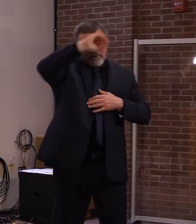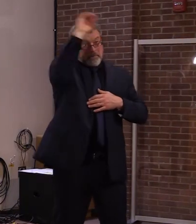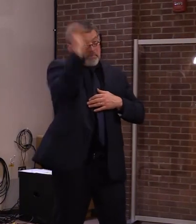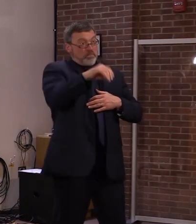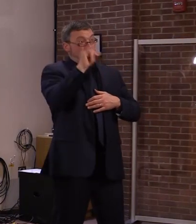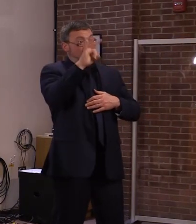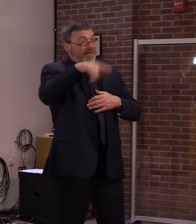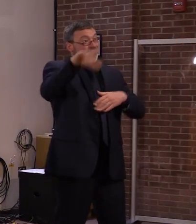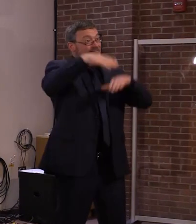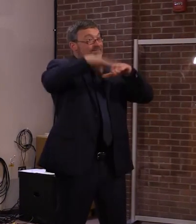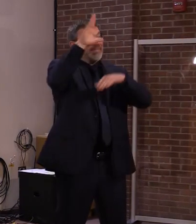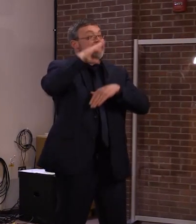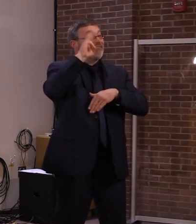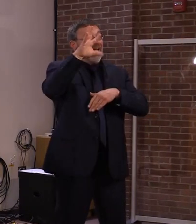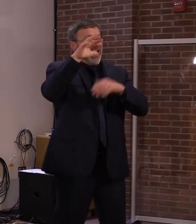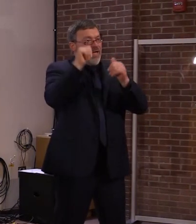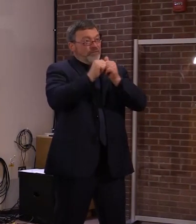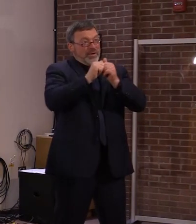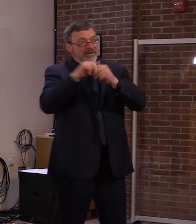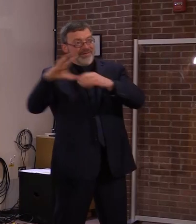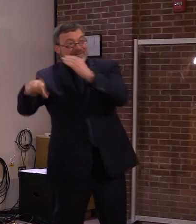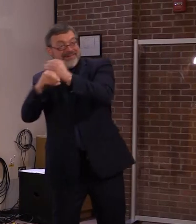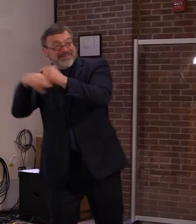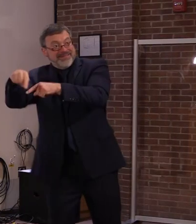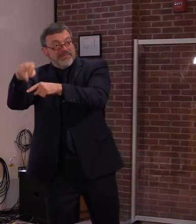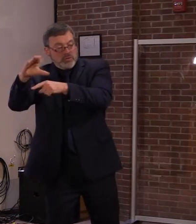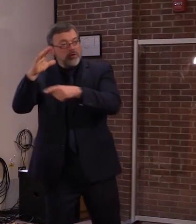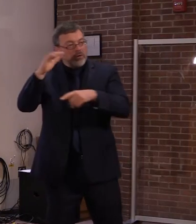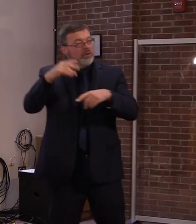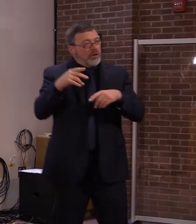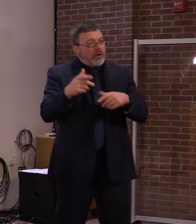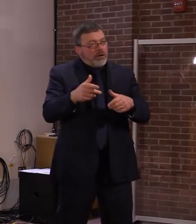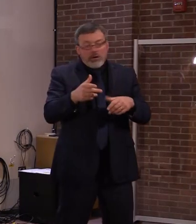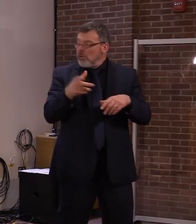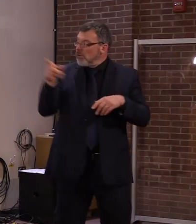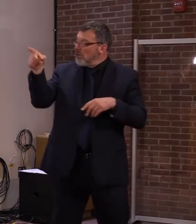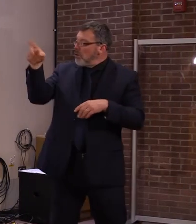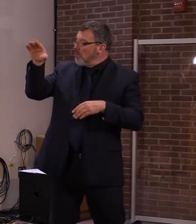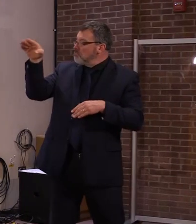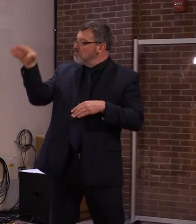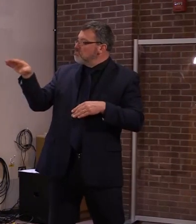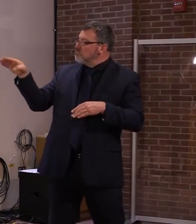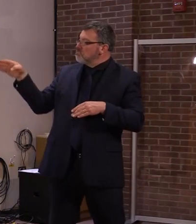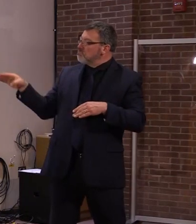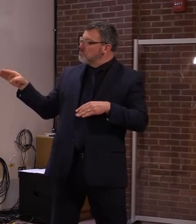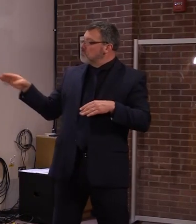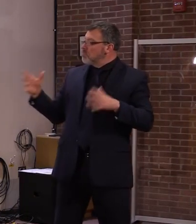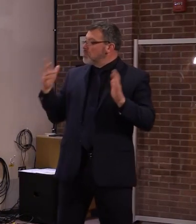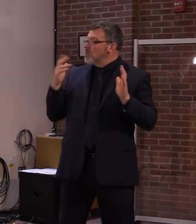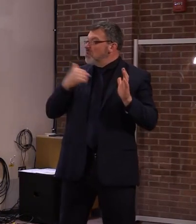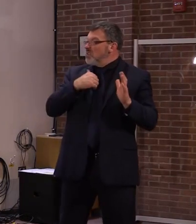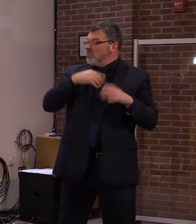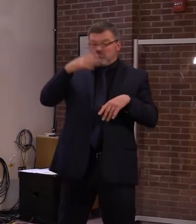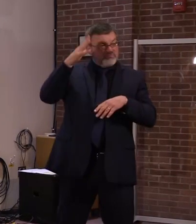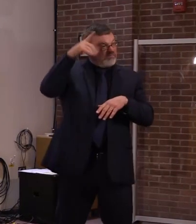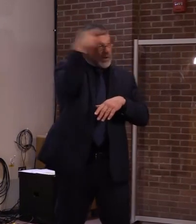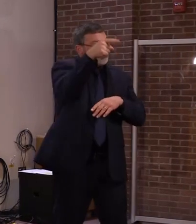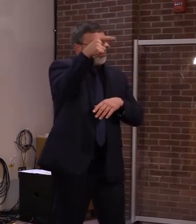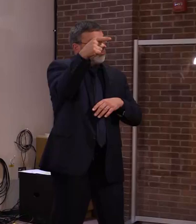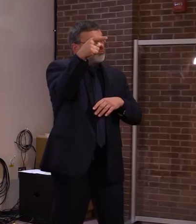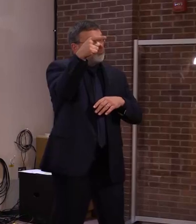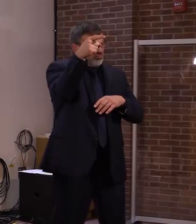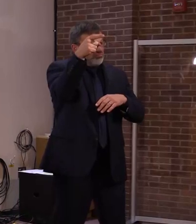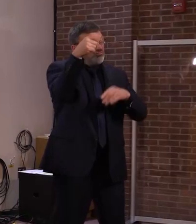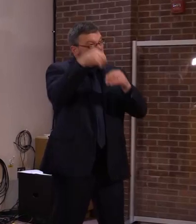Vermonters 65 and older who are fully vaccinated, who've received their booster dose. Vermont continuing to lead the country now at about 48%